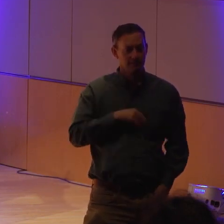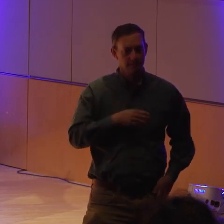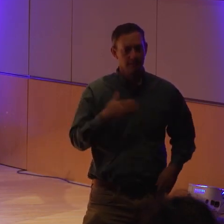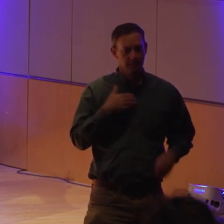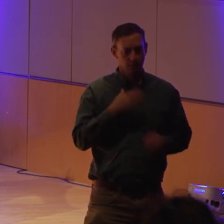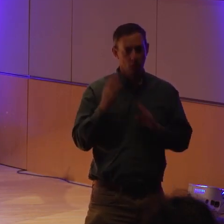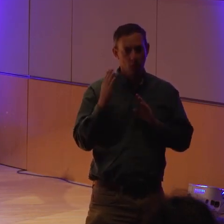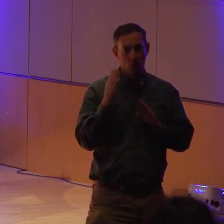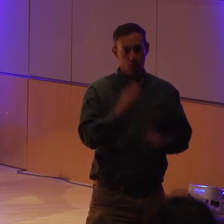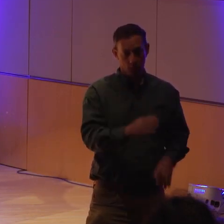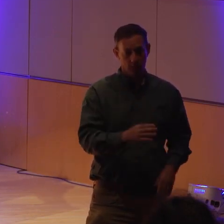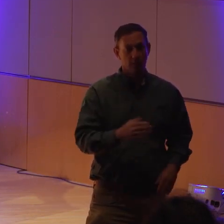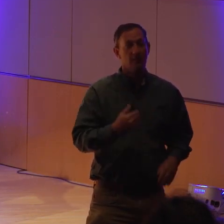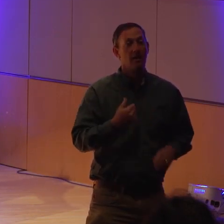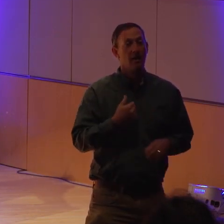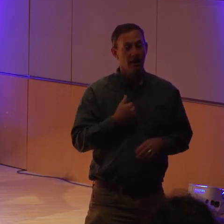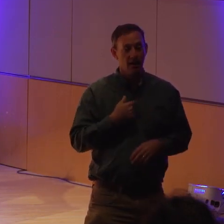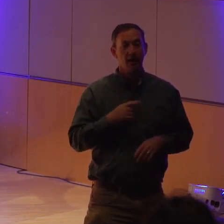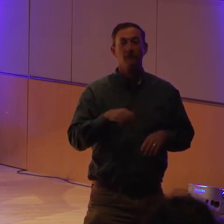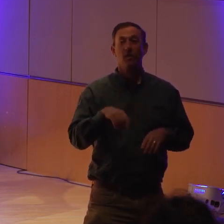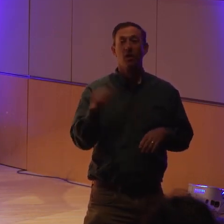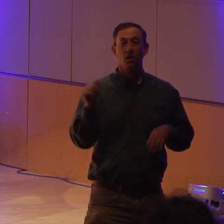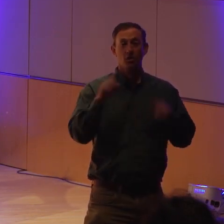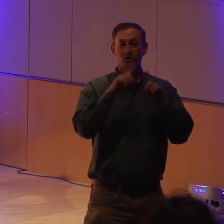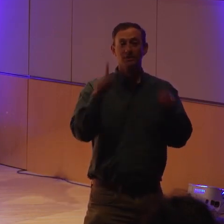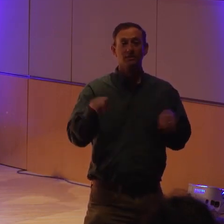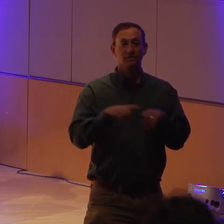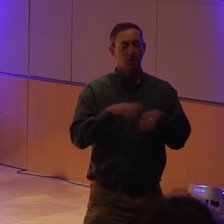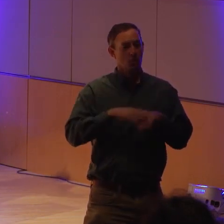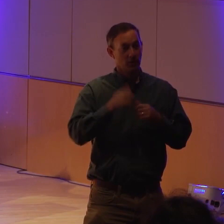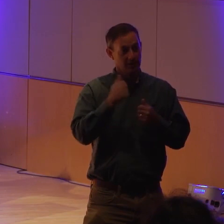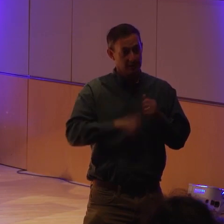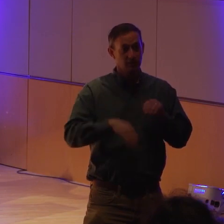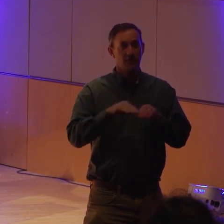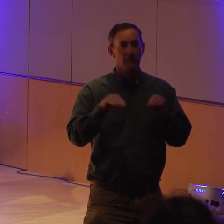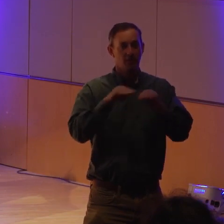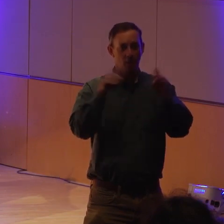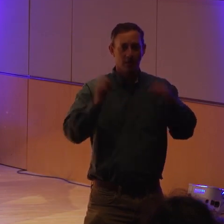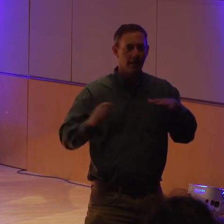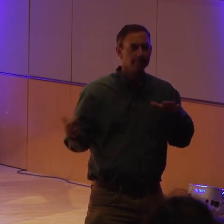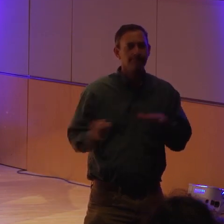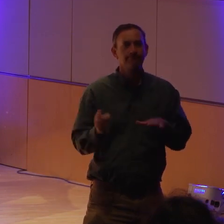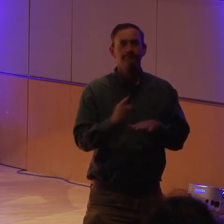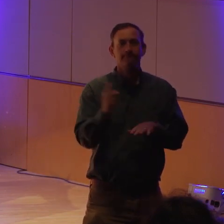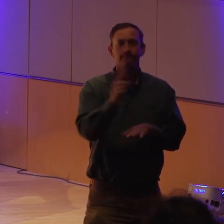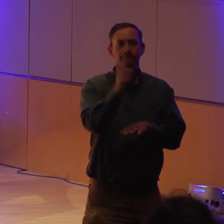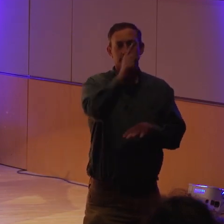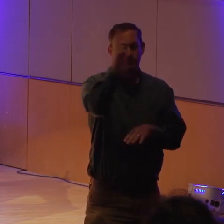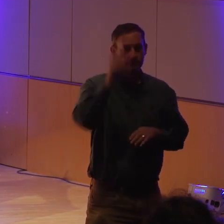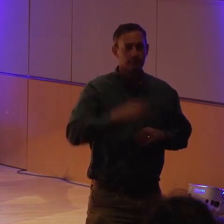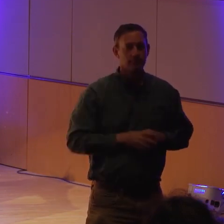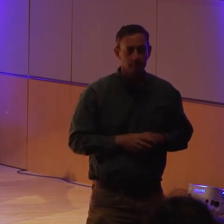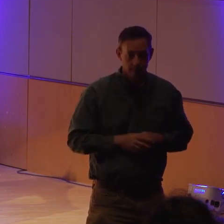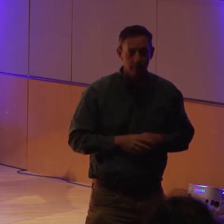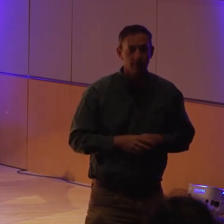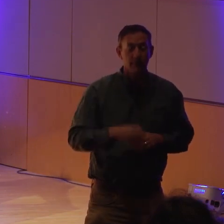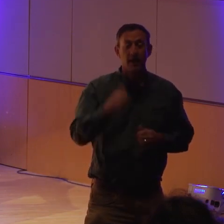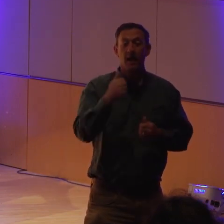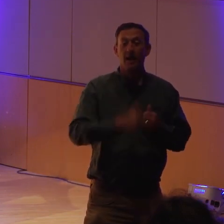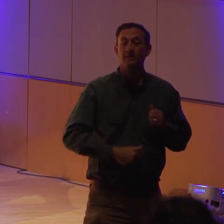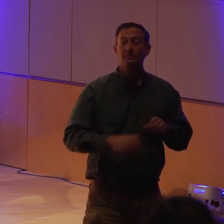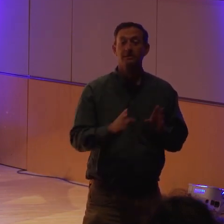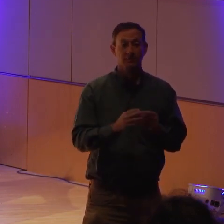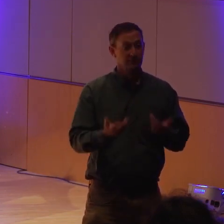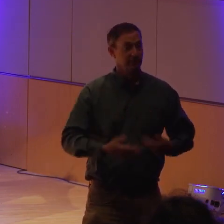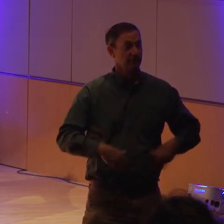hallway. There are directional signs on each floor to help you navigate this amazing venue. At the end of each session